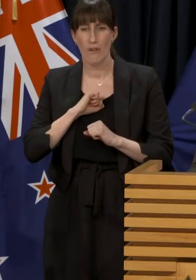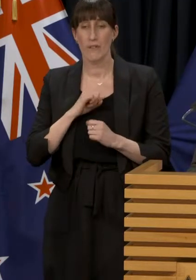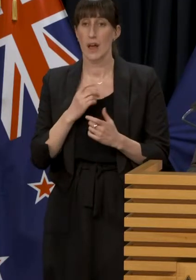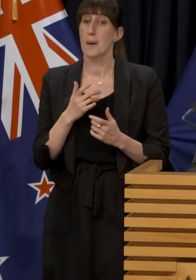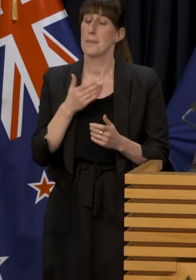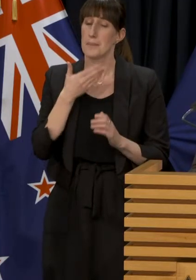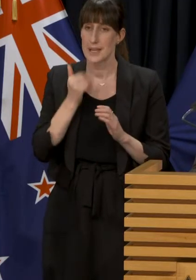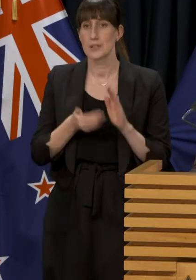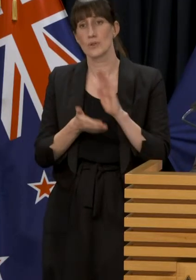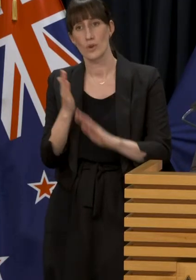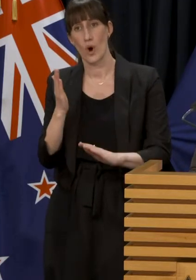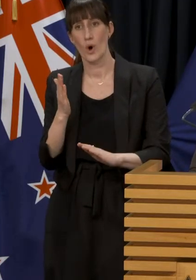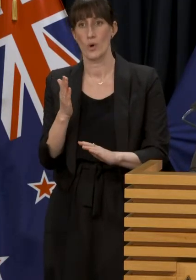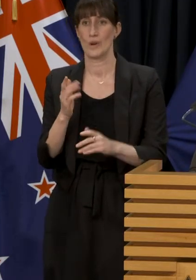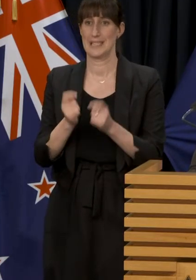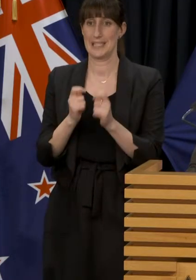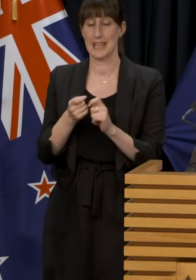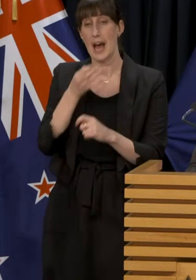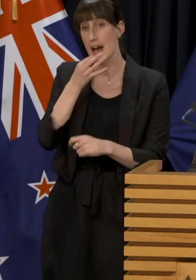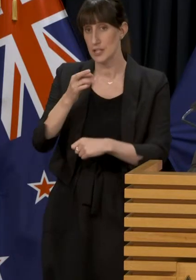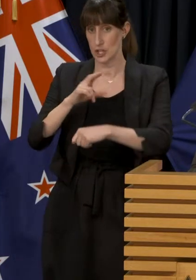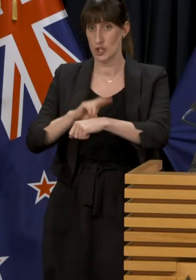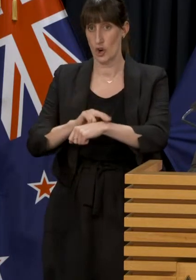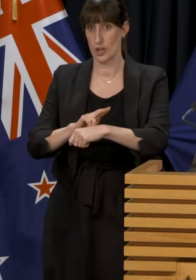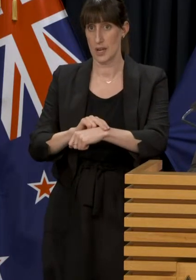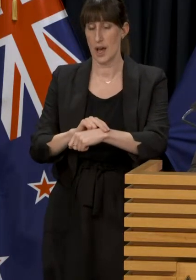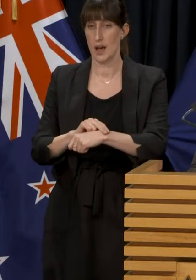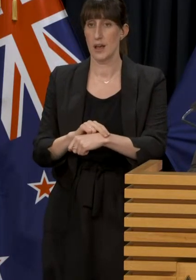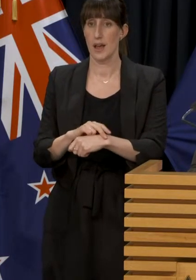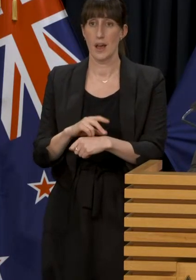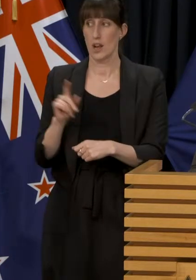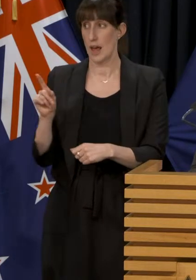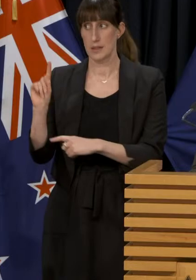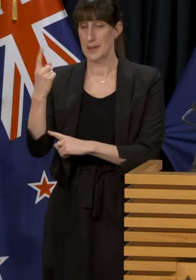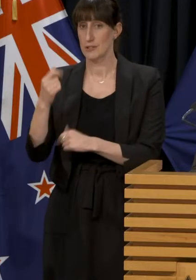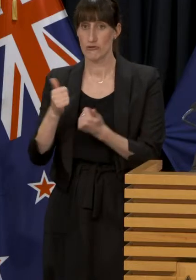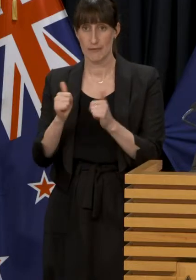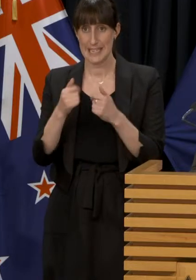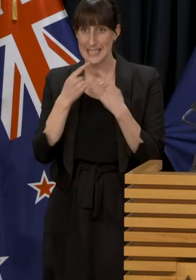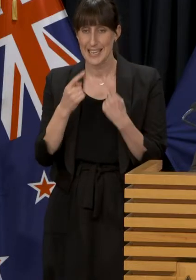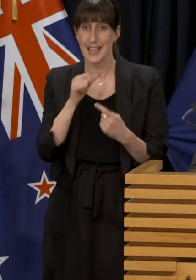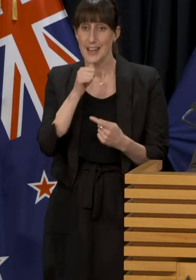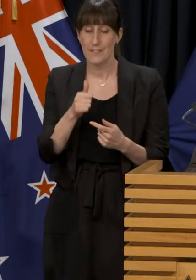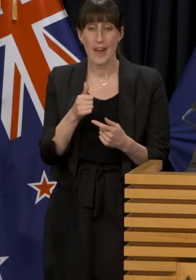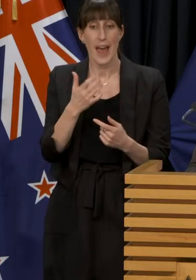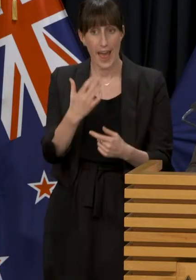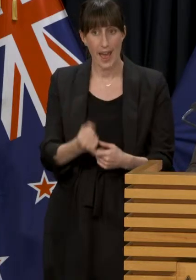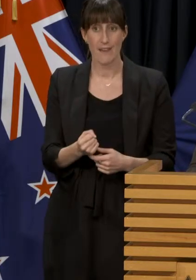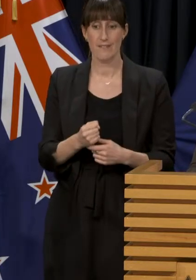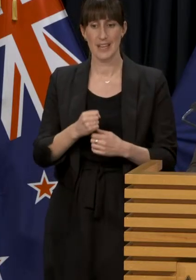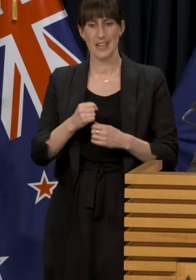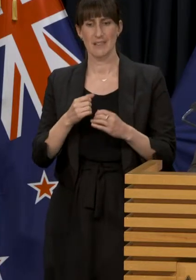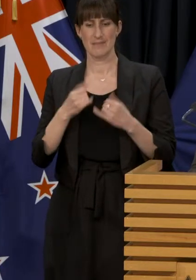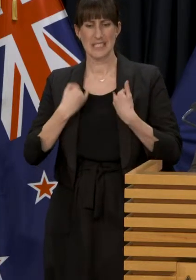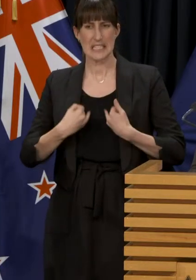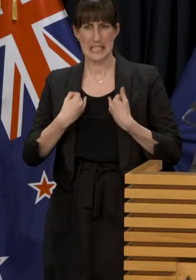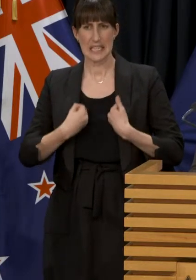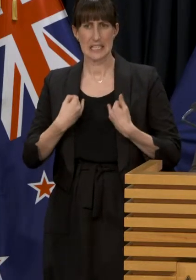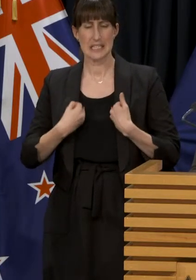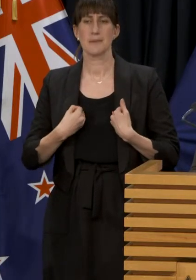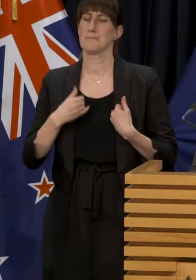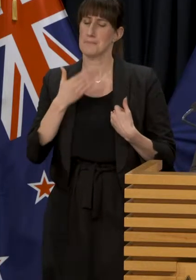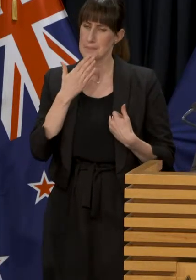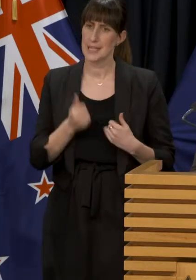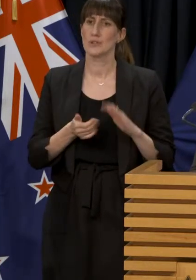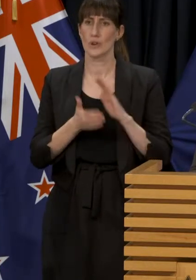test. Ideally, as the Minister has said, everybody with relevant symptoms should be getting a test. If you are recommended to have a